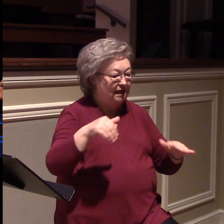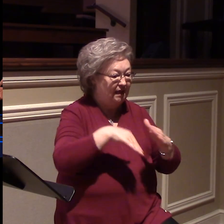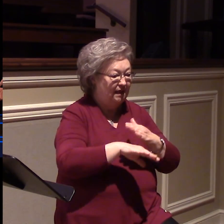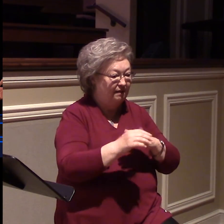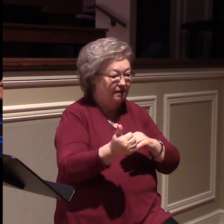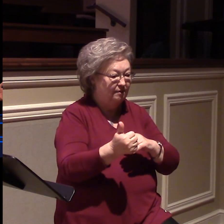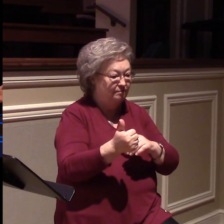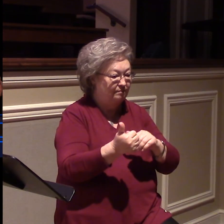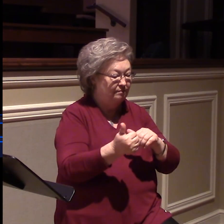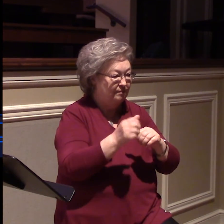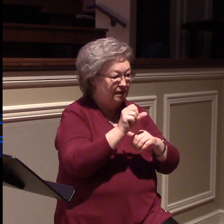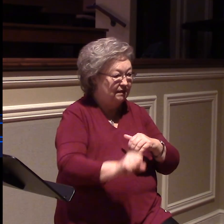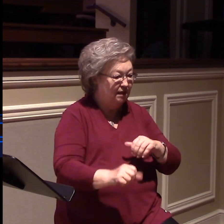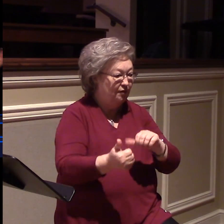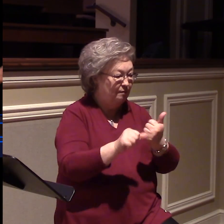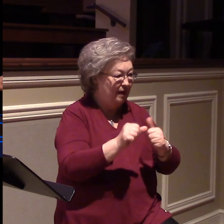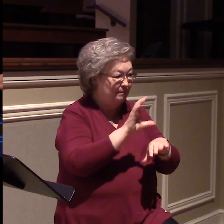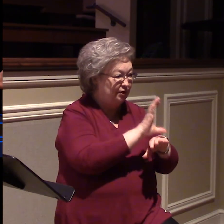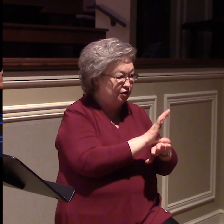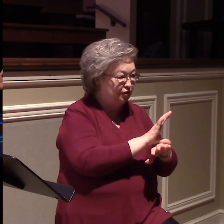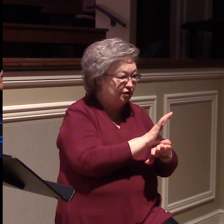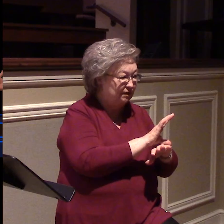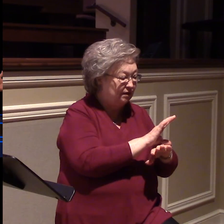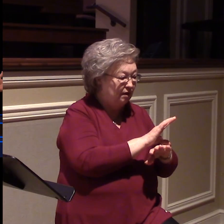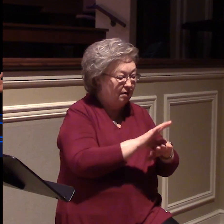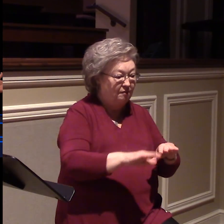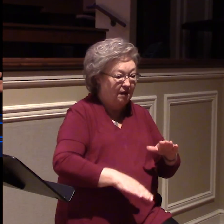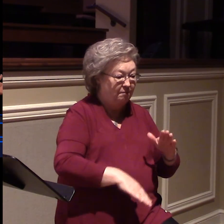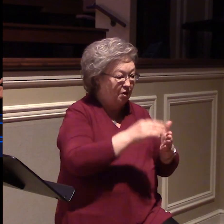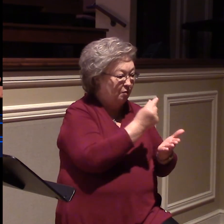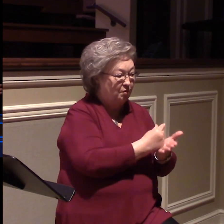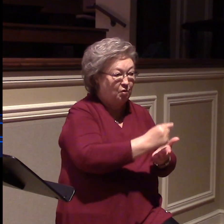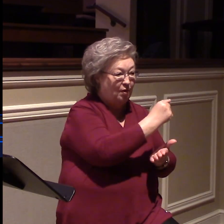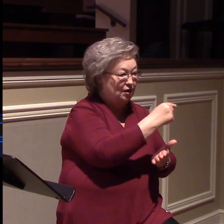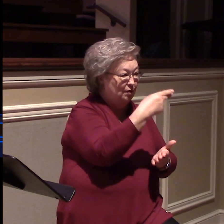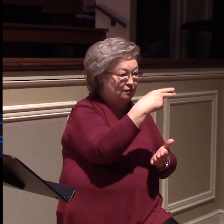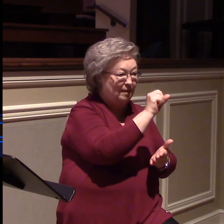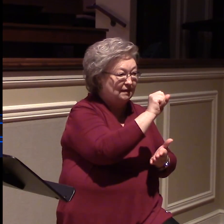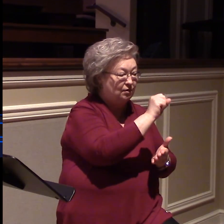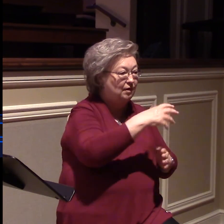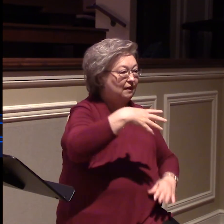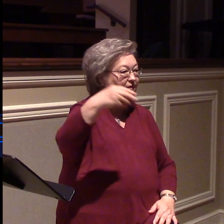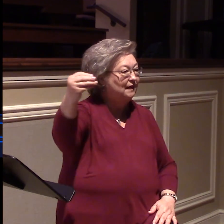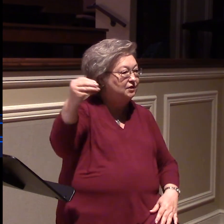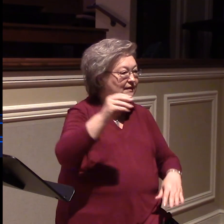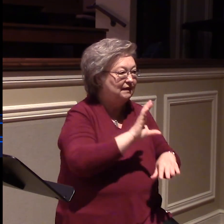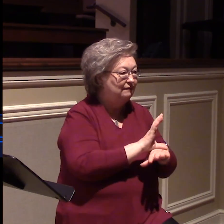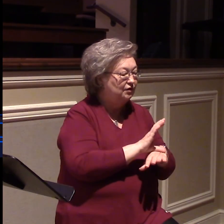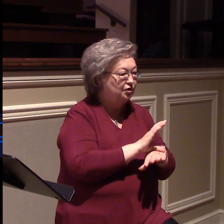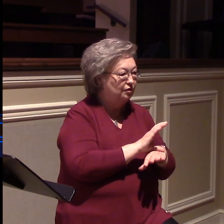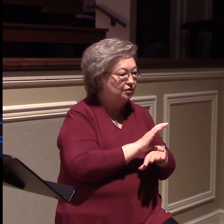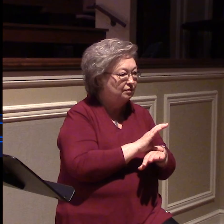or 80% of those kids leave the church after they graduate from high school. There may even be some of you here this morning